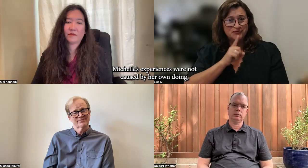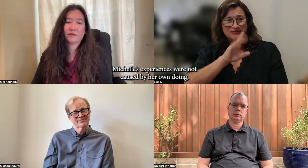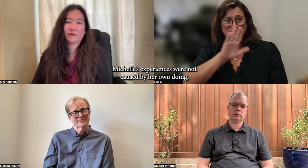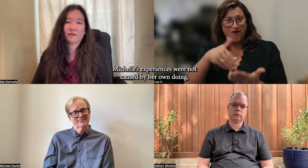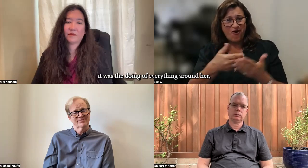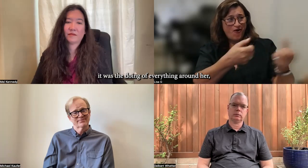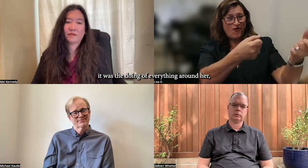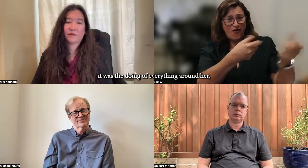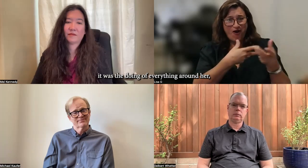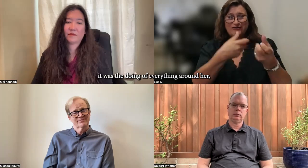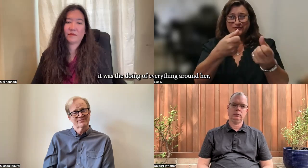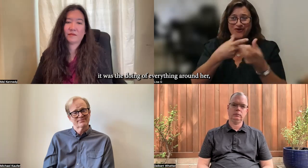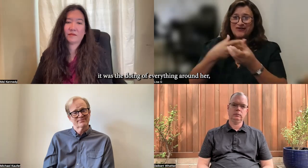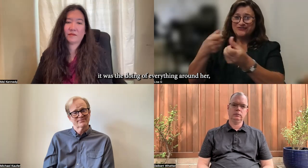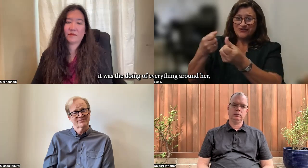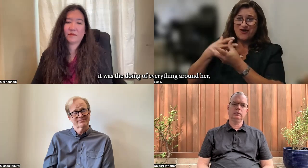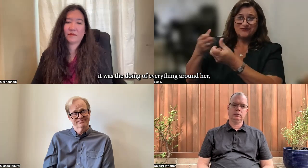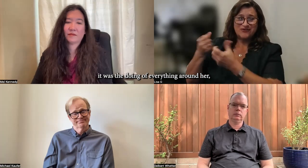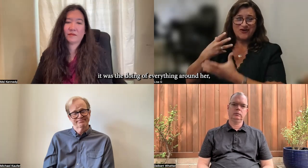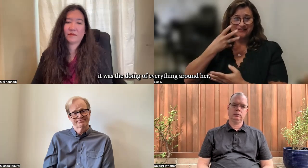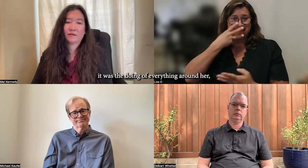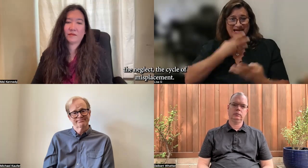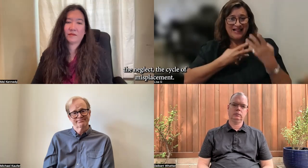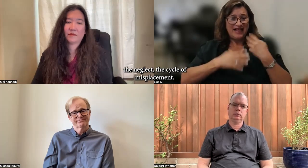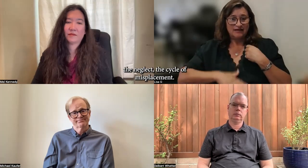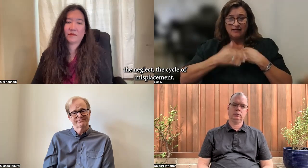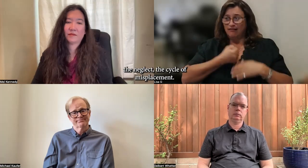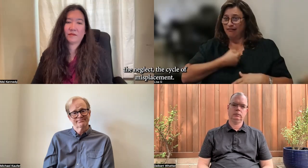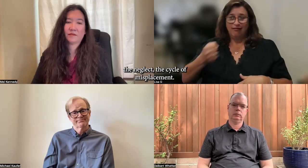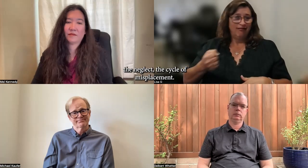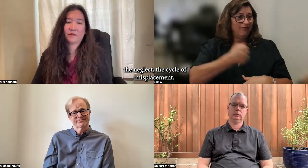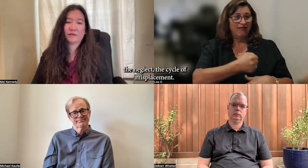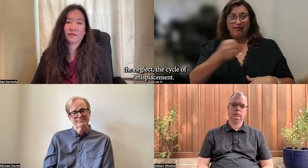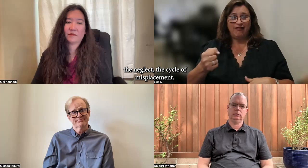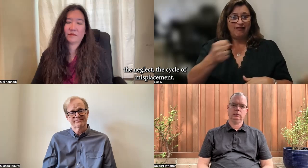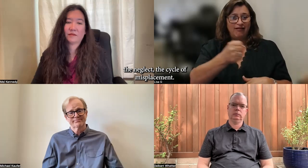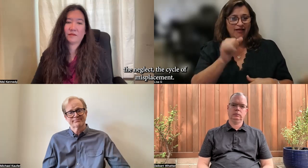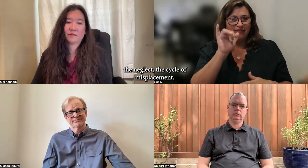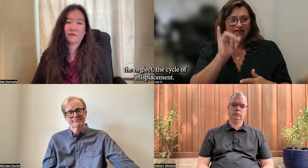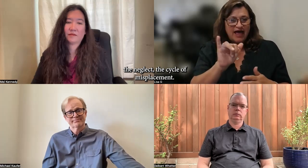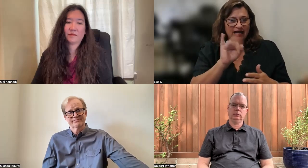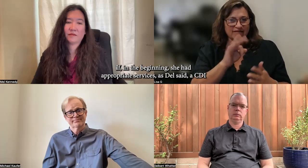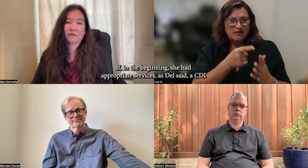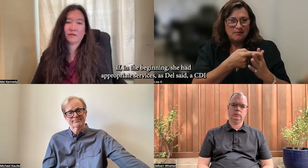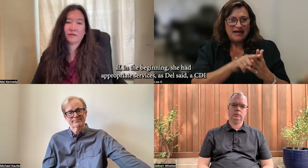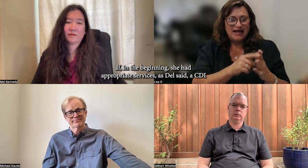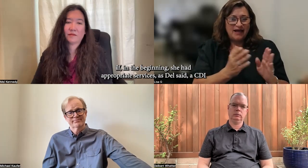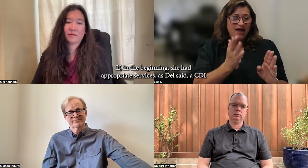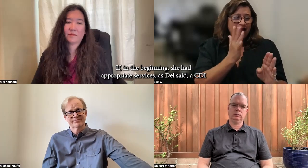It was the doing of everything around her, the neglect, the cycle of misplacement, If in the